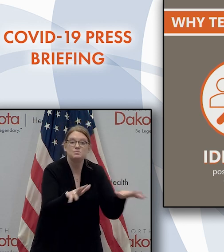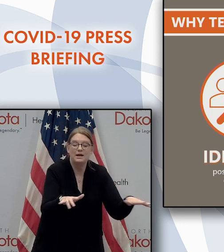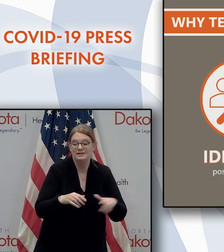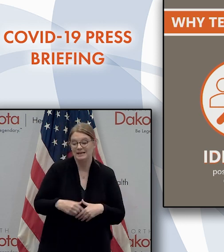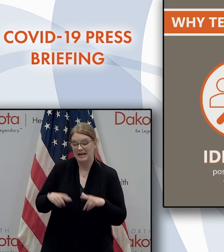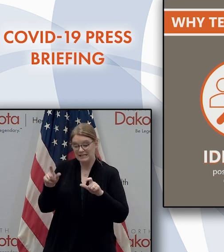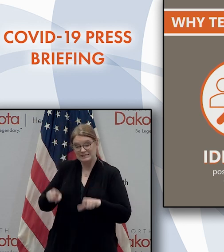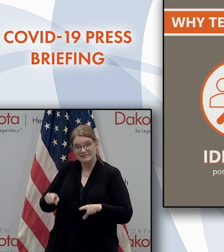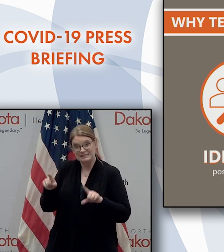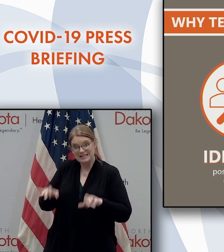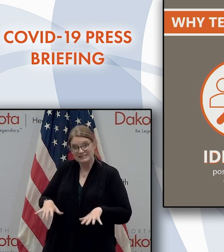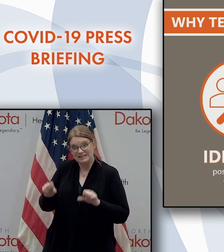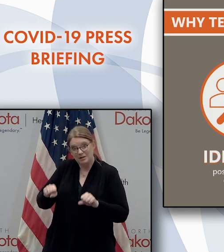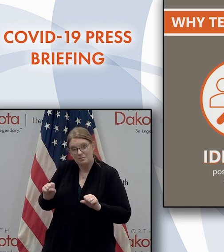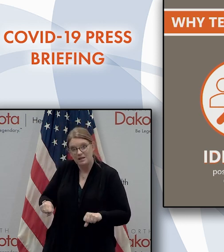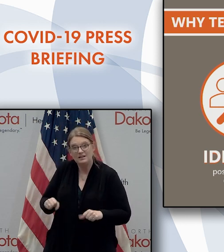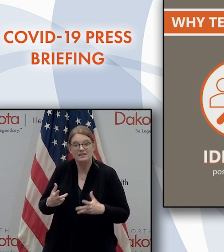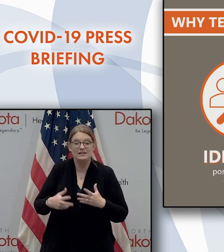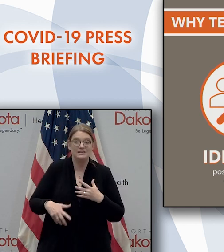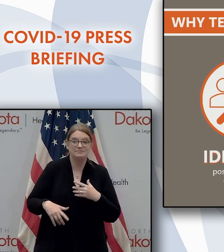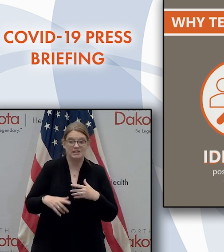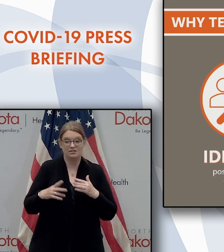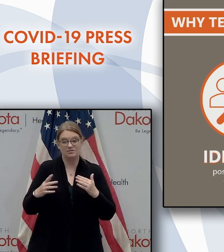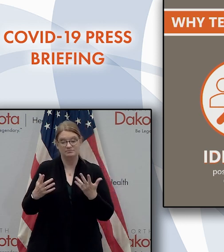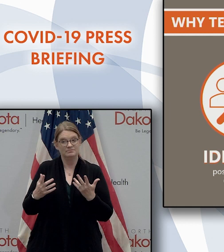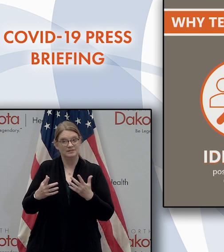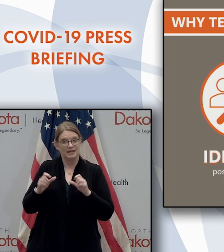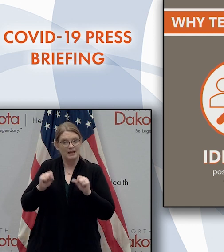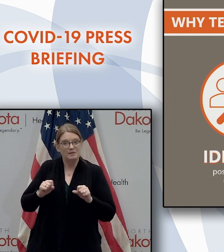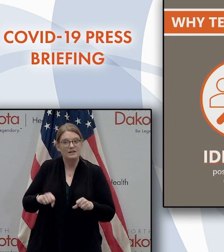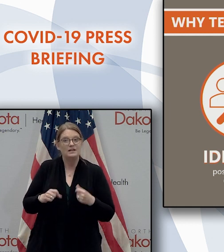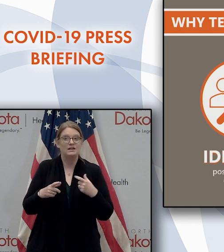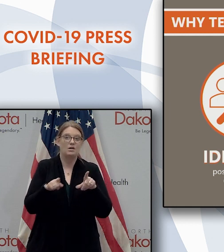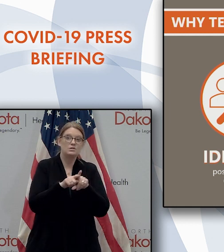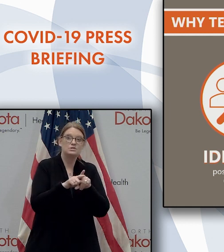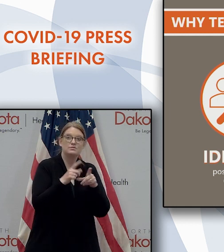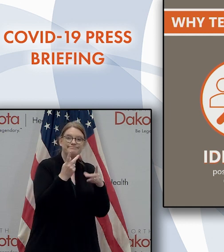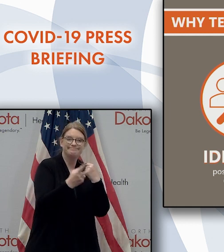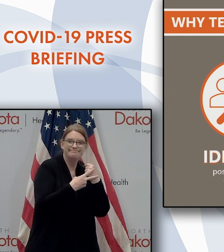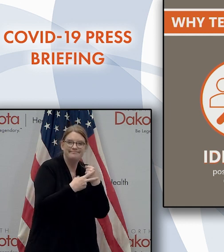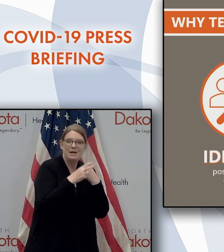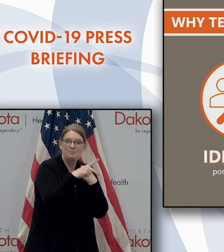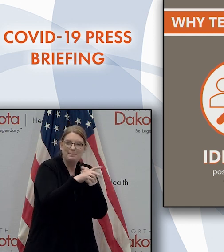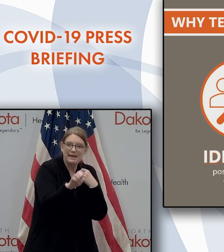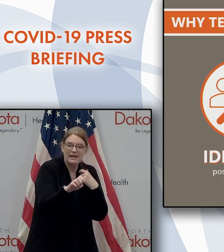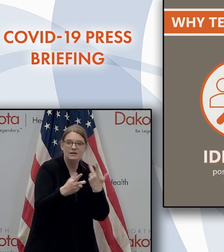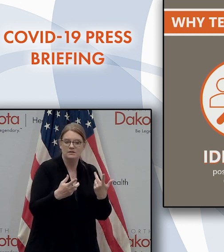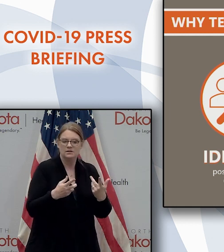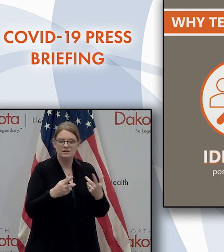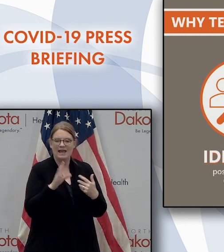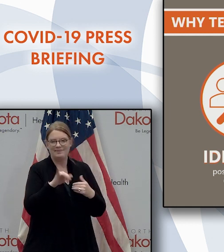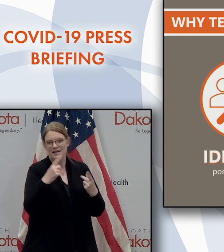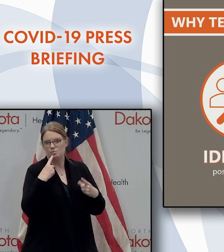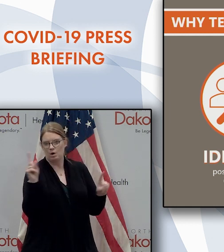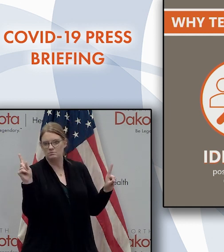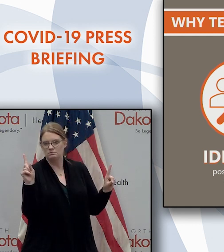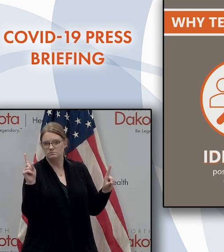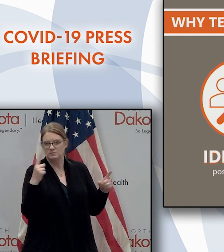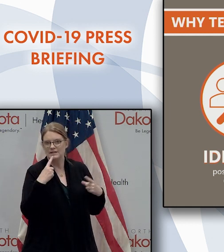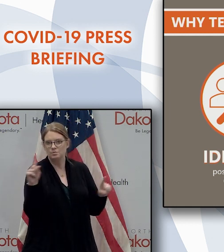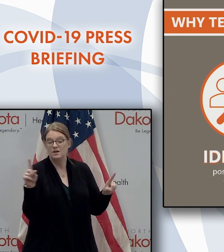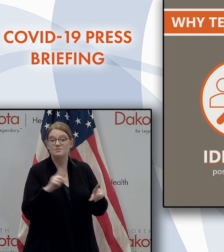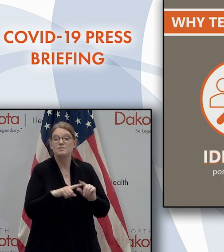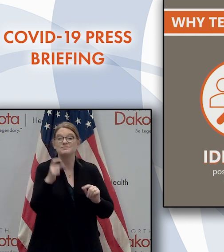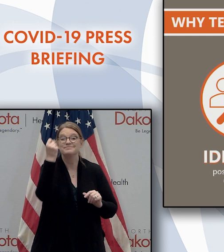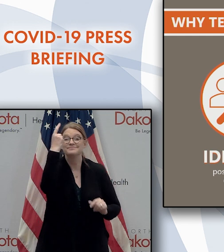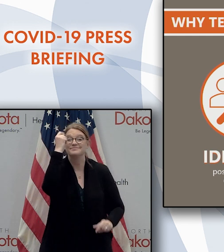us to build up our PPE supplies. And like I said, this has been our plan from the beginning, and it has worked. It will continue to work, but it's up to each